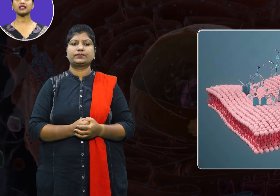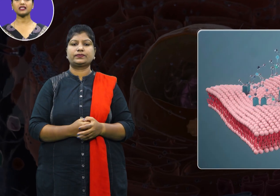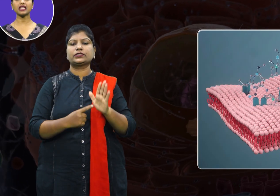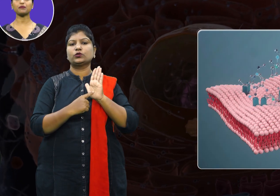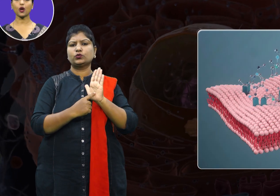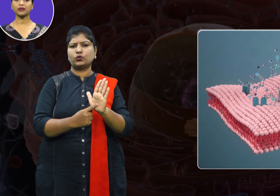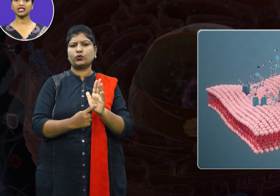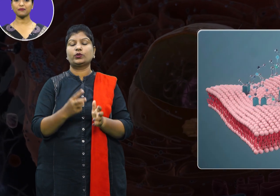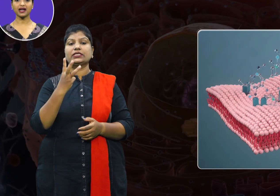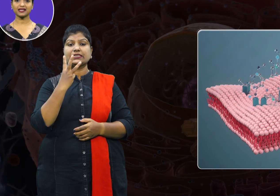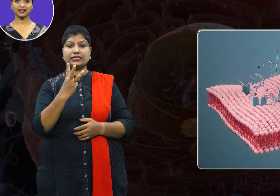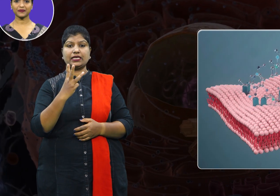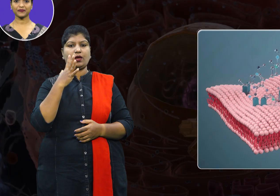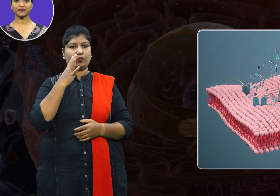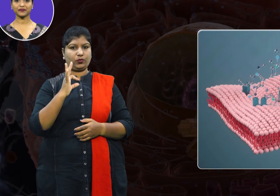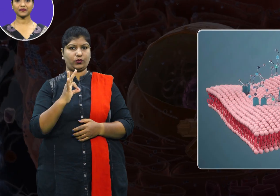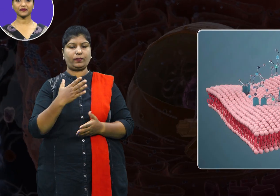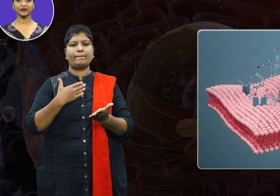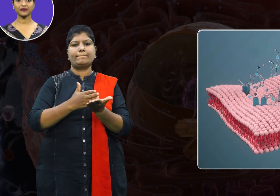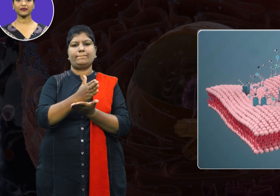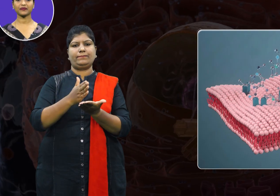shows three prominent parts.